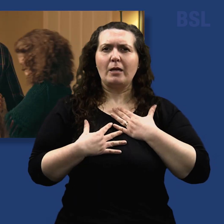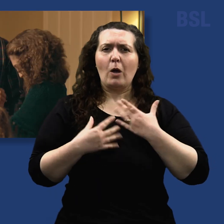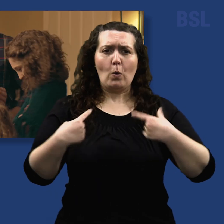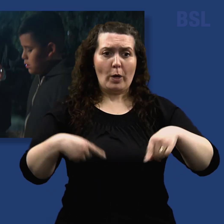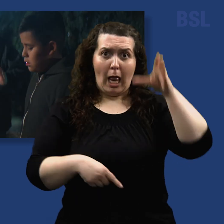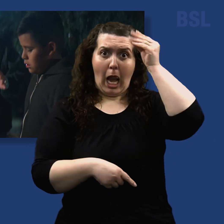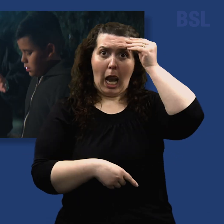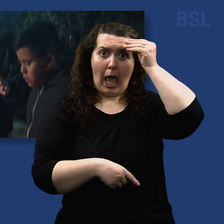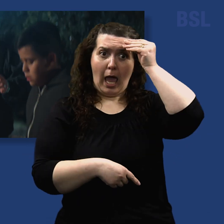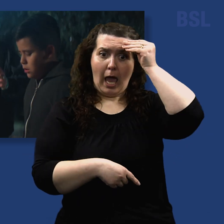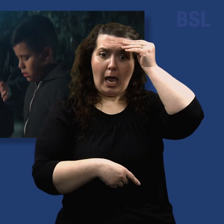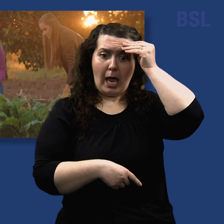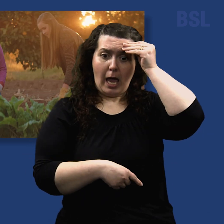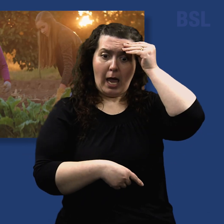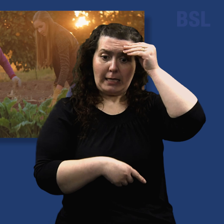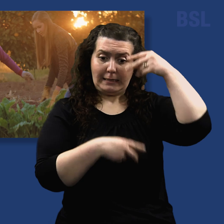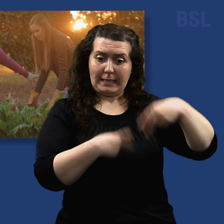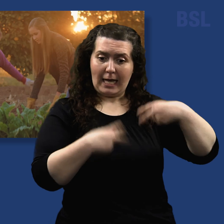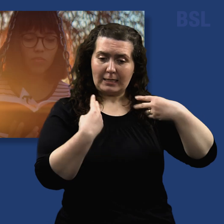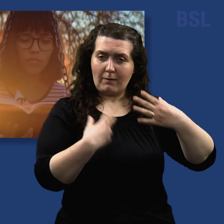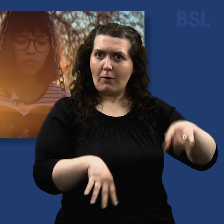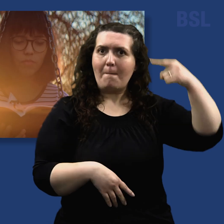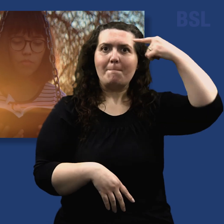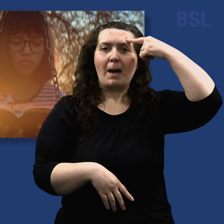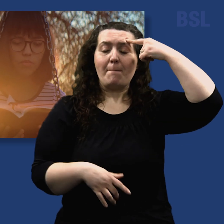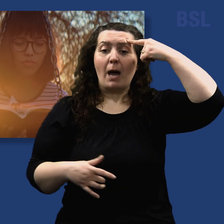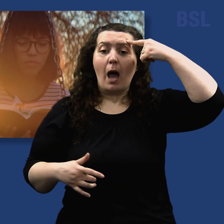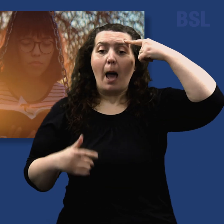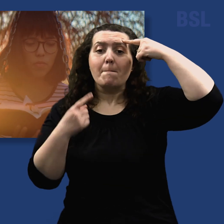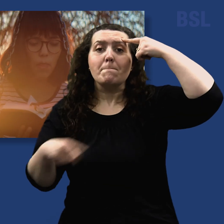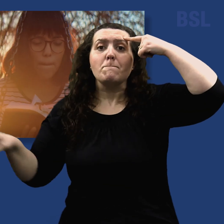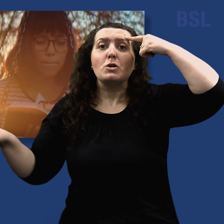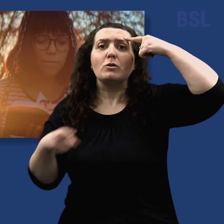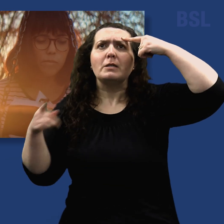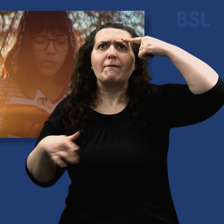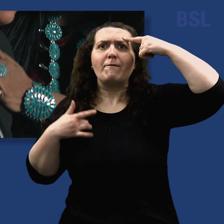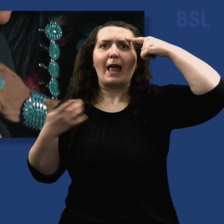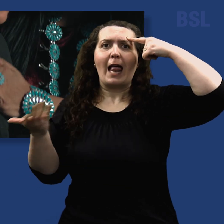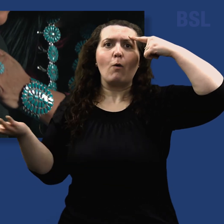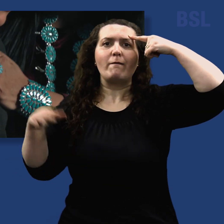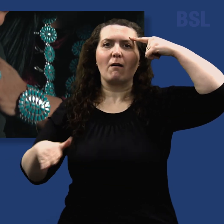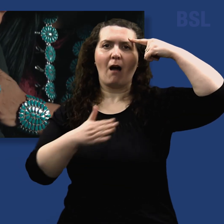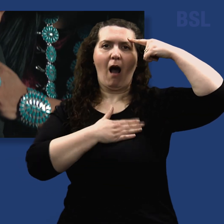We learn the dance steps with our minds, but we feel the music with our hearts.